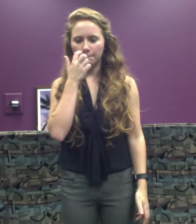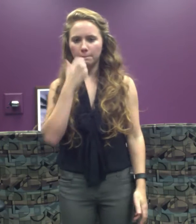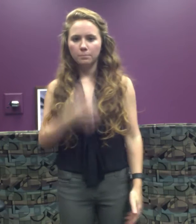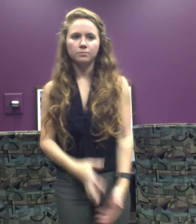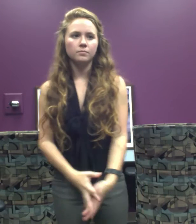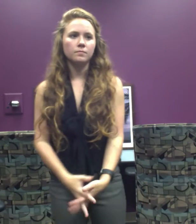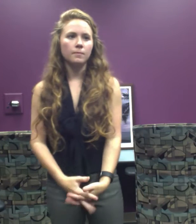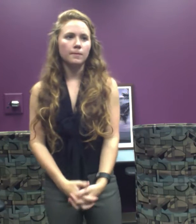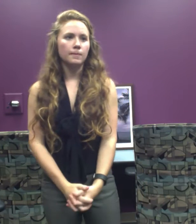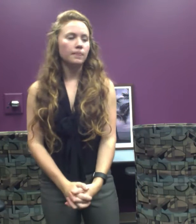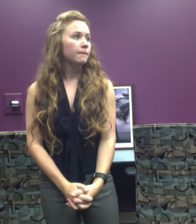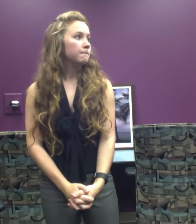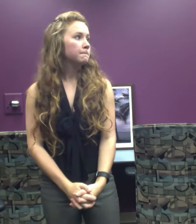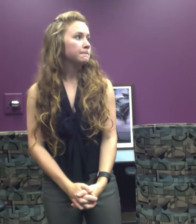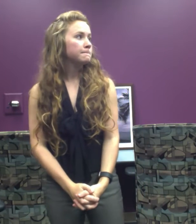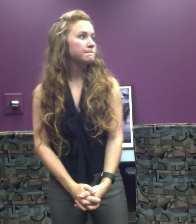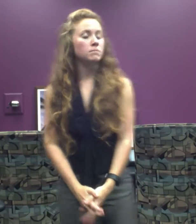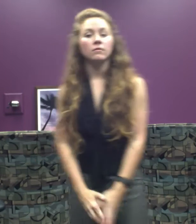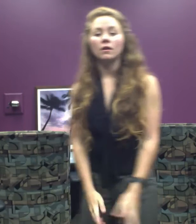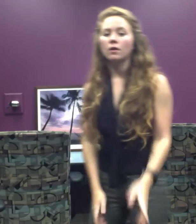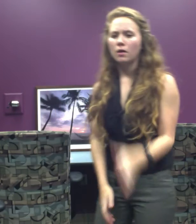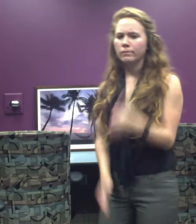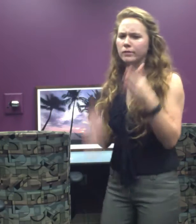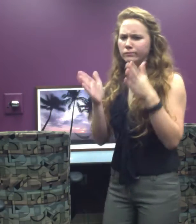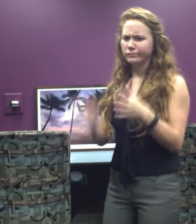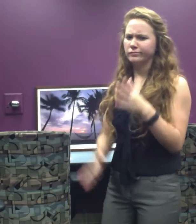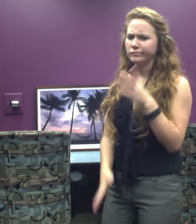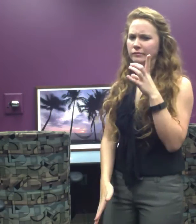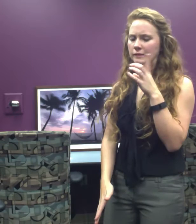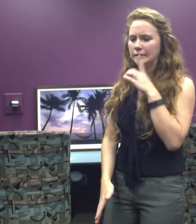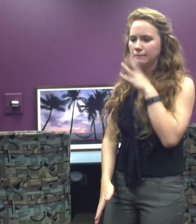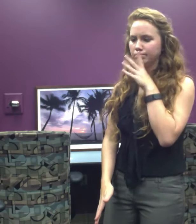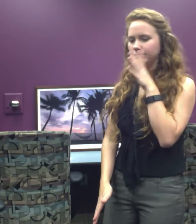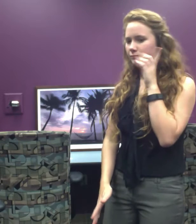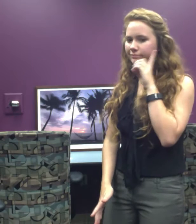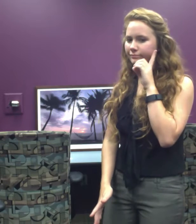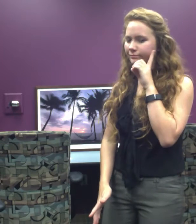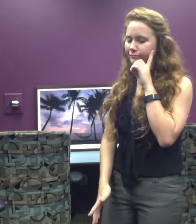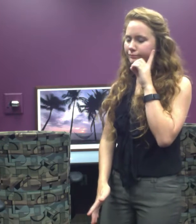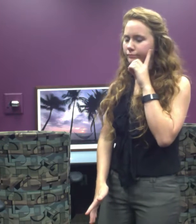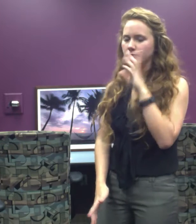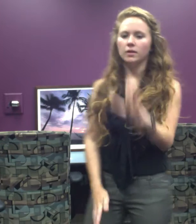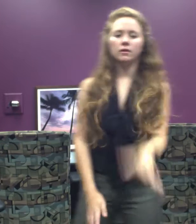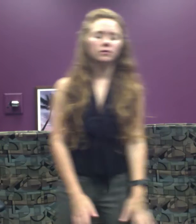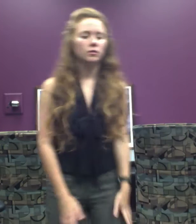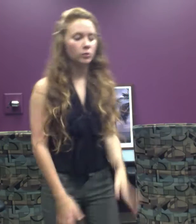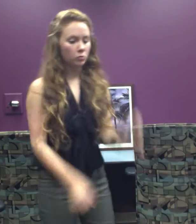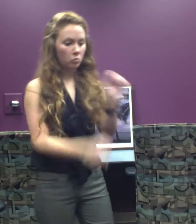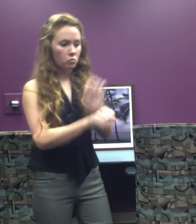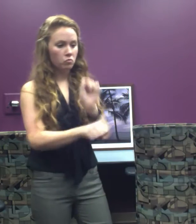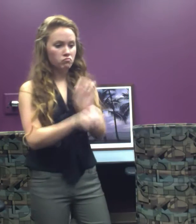You will be working like this for one of the pictures, and then the last one, the project, you'll be able to invent your own